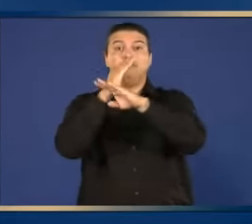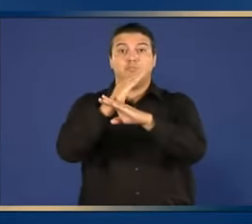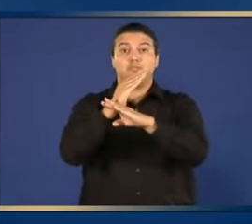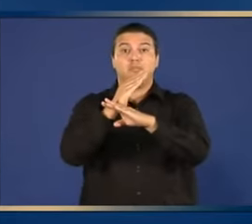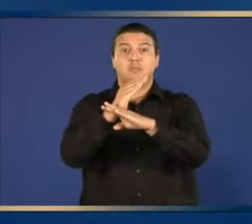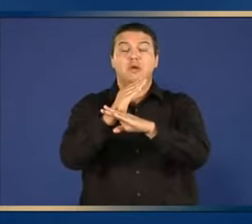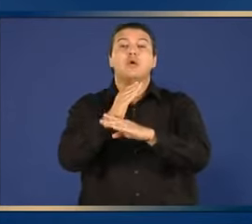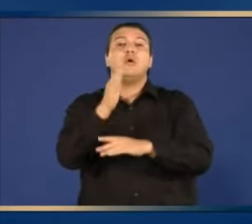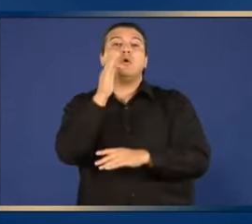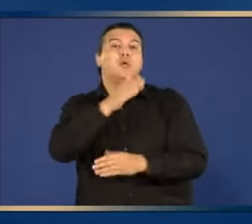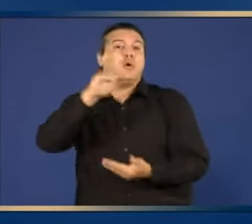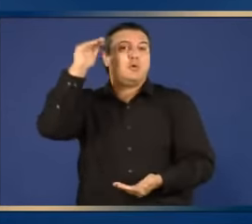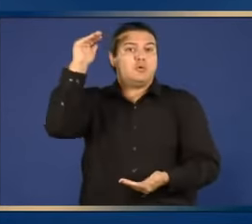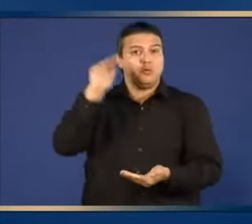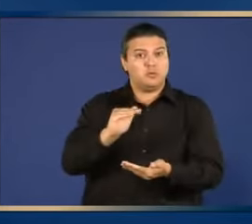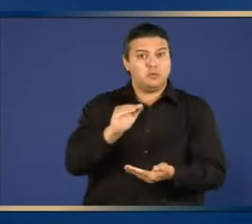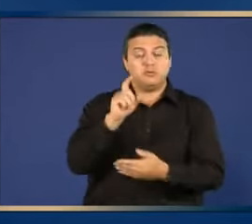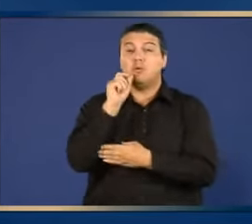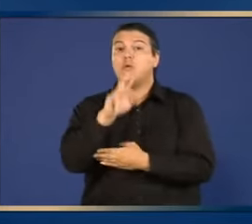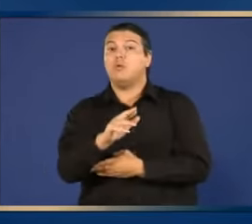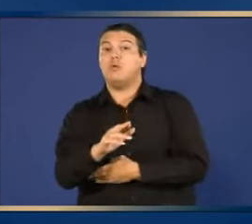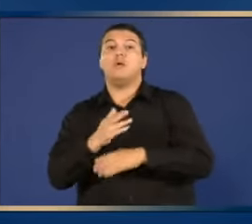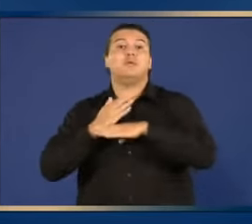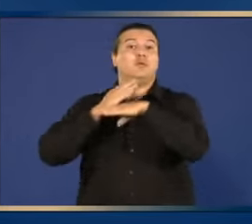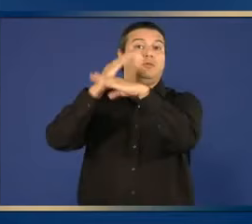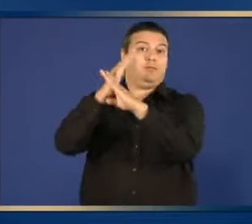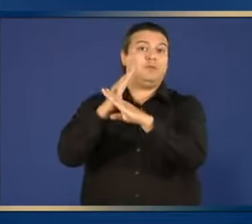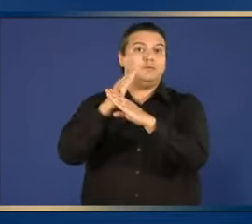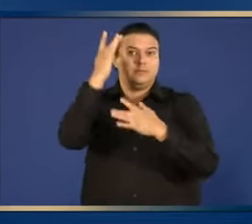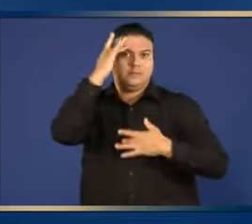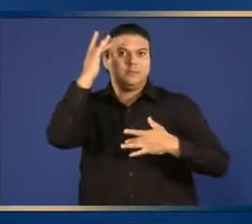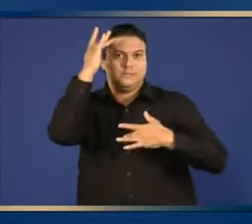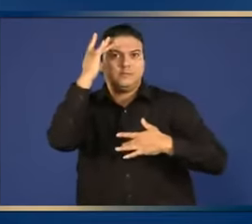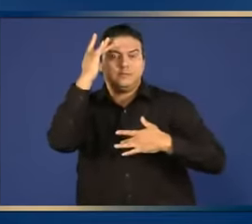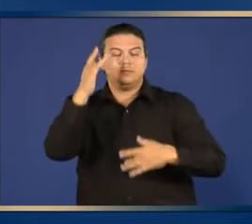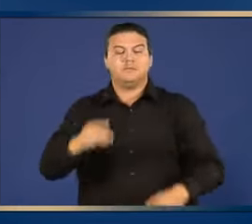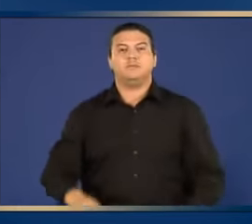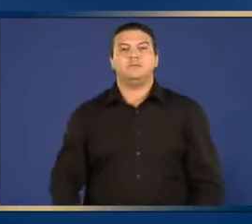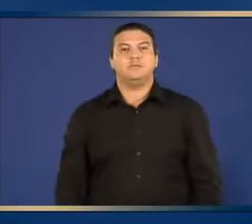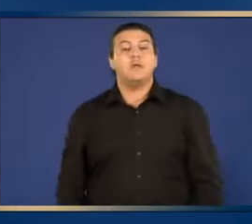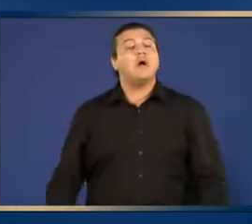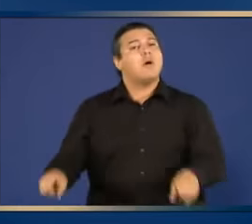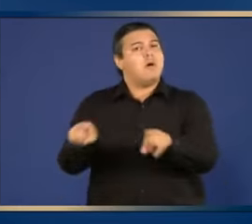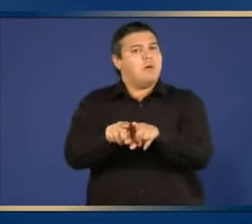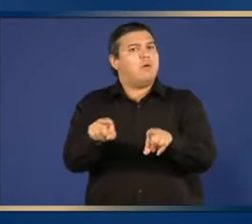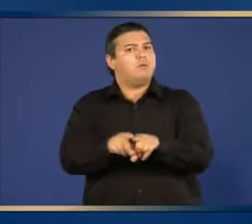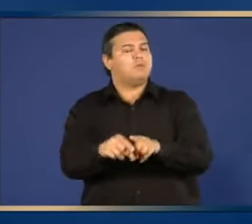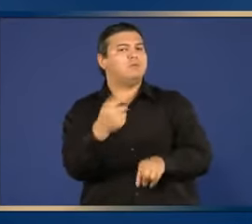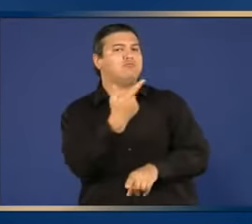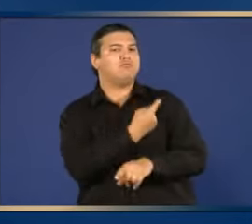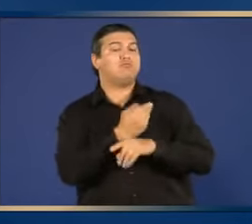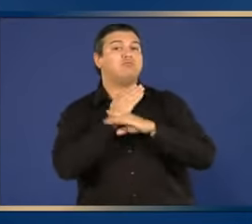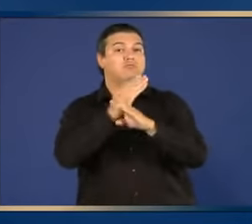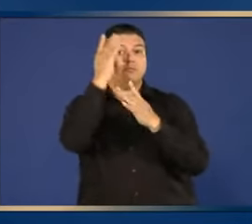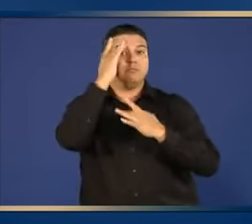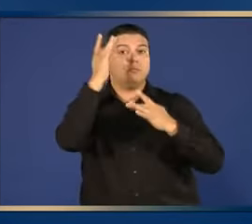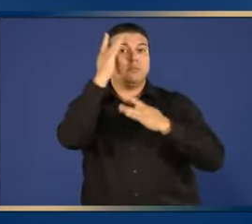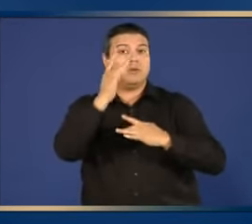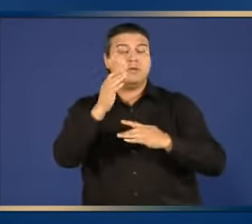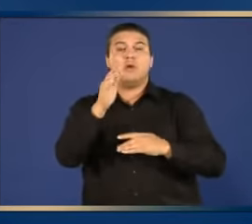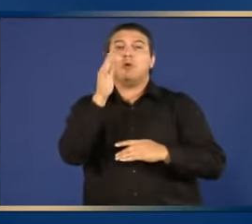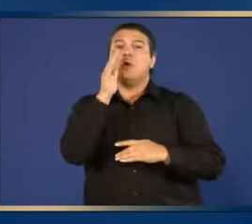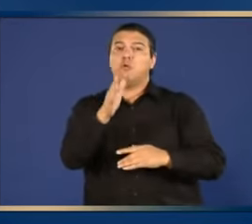of smallpox in most people. In addition, vaccinations can provide immunity